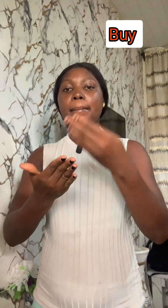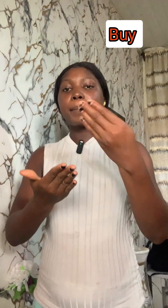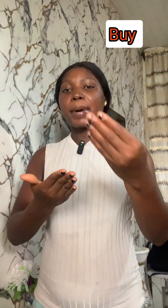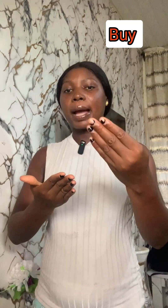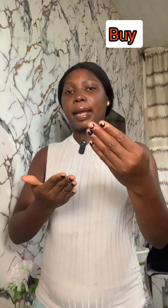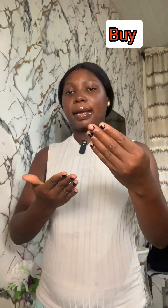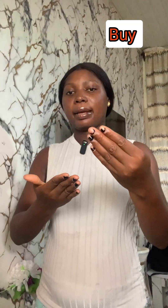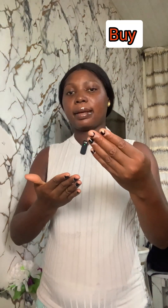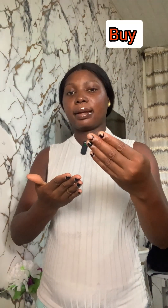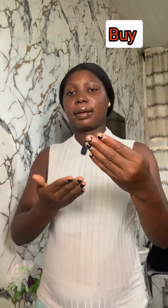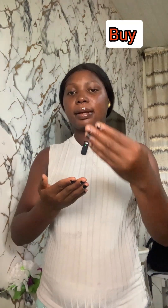Buy.